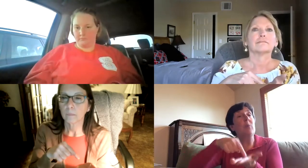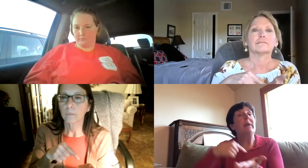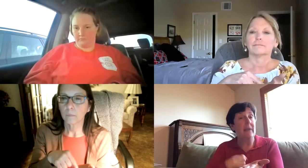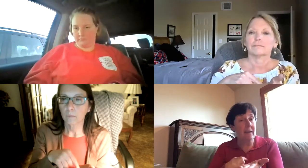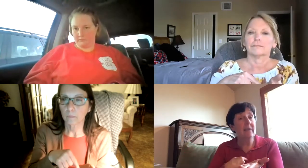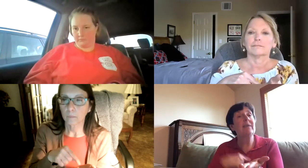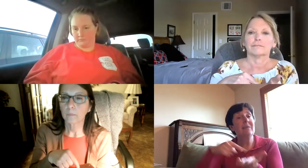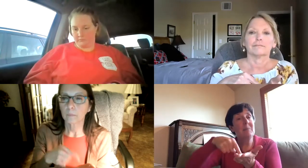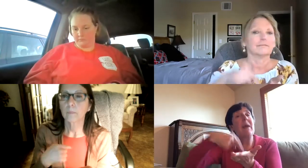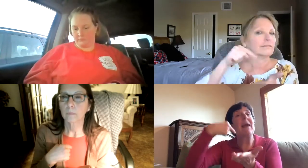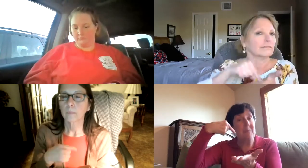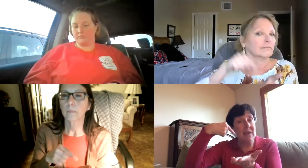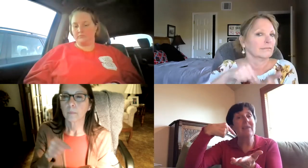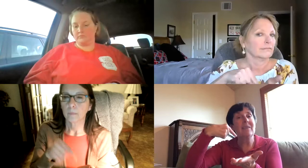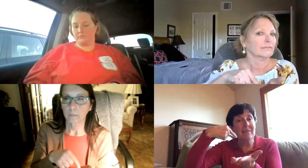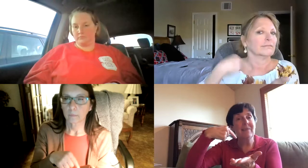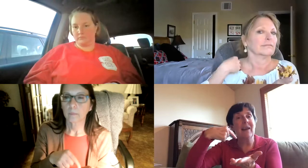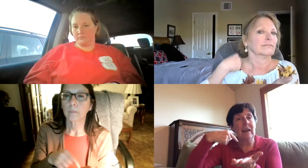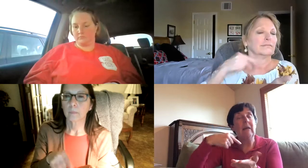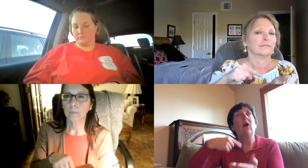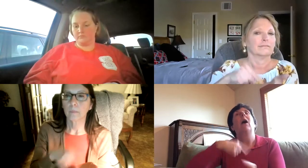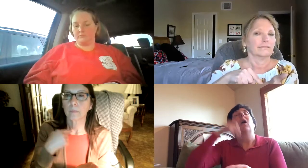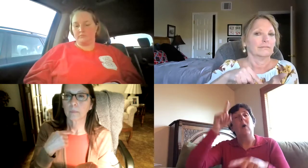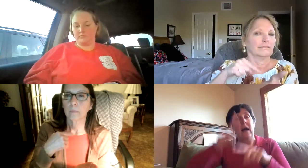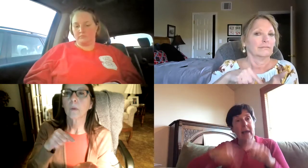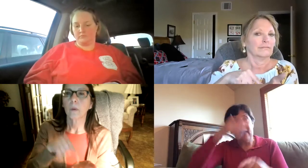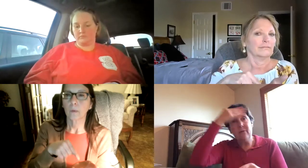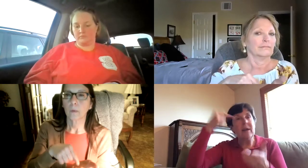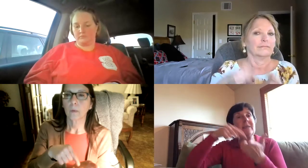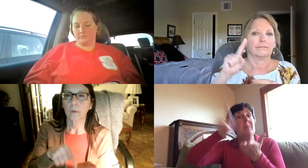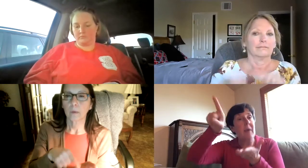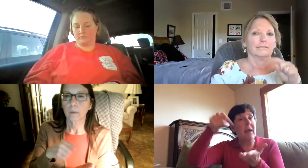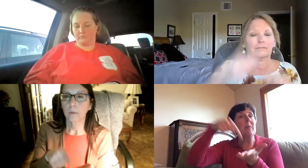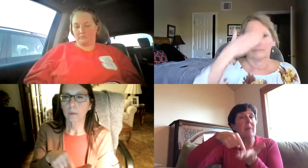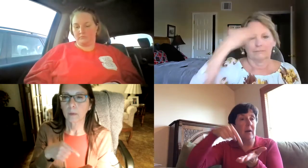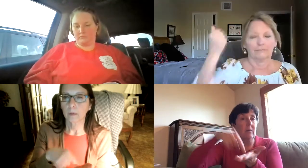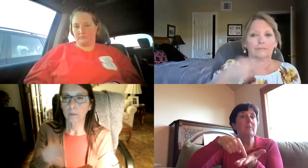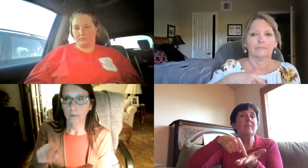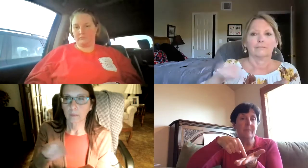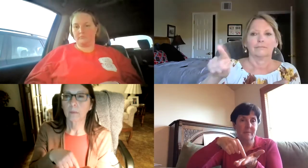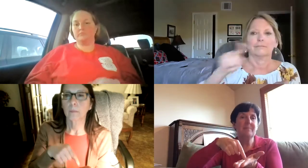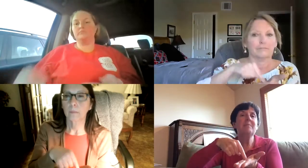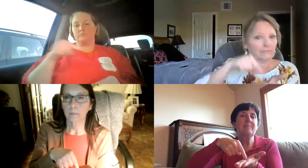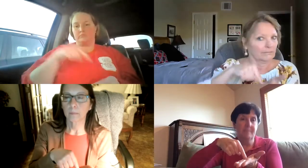owe me, pay me, okay? I can't forget to pay the bill,